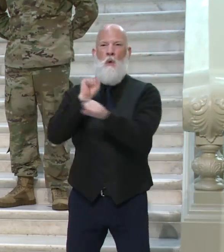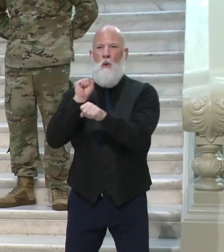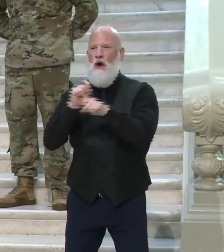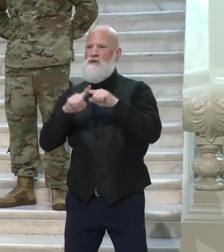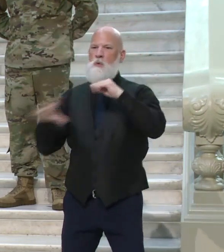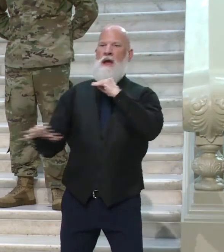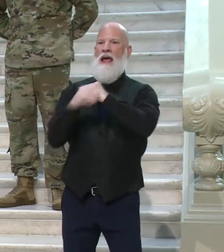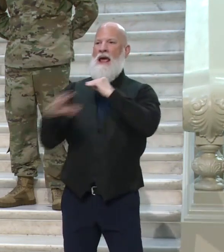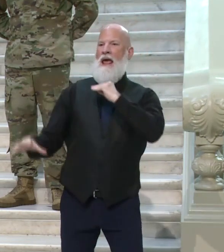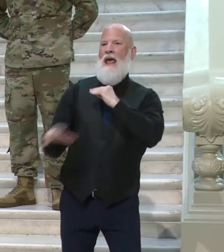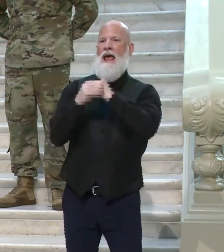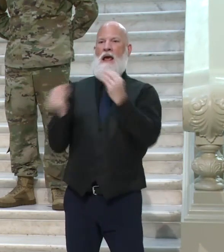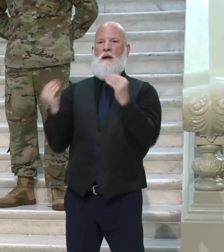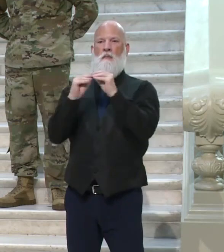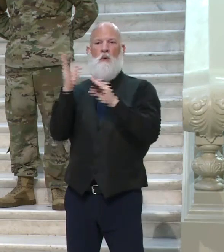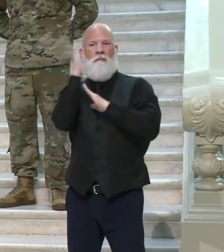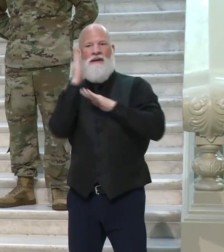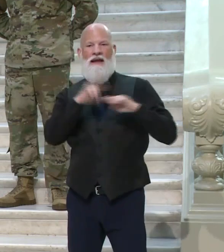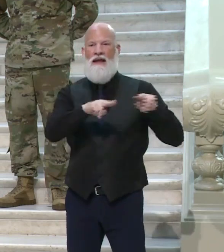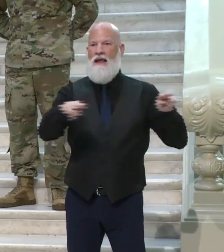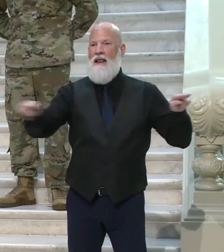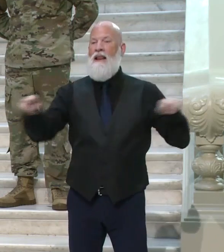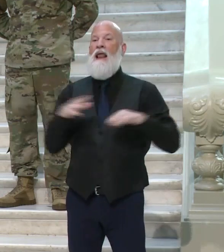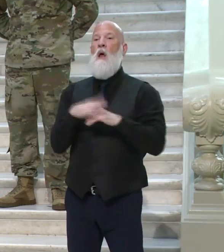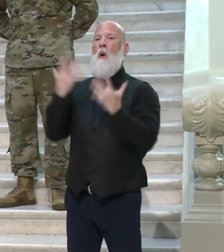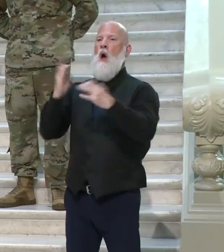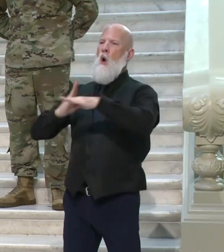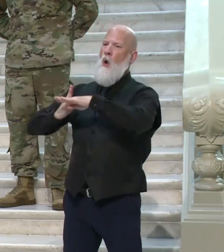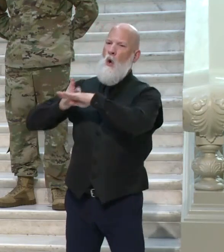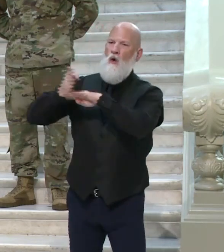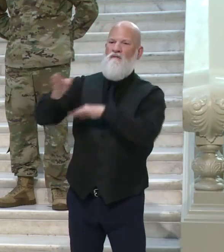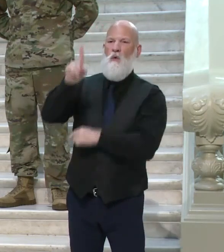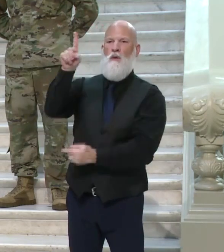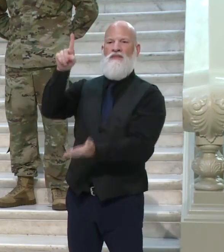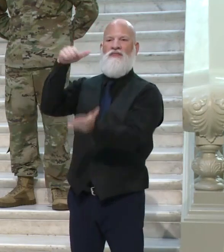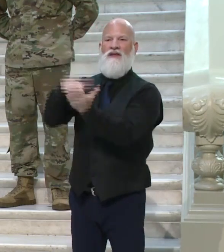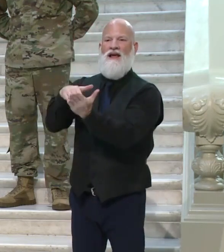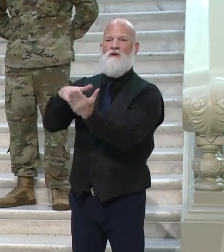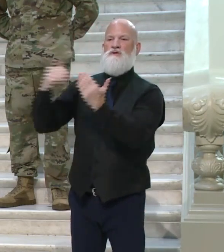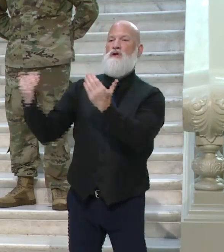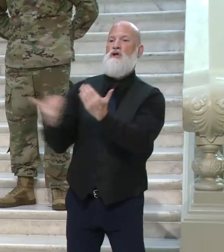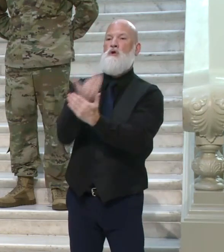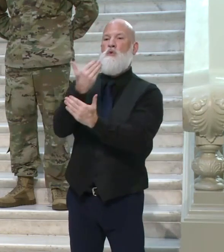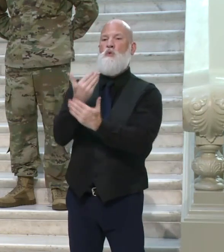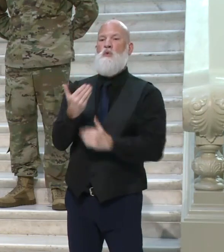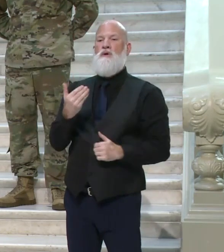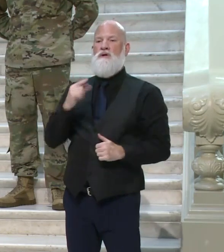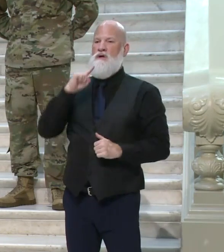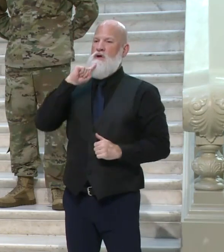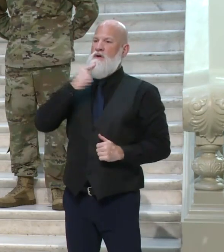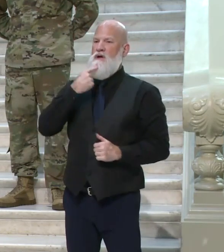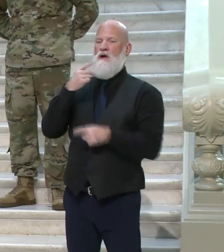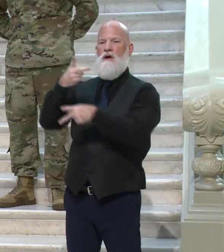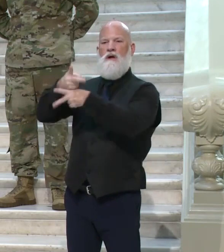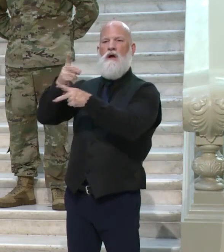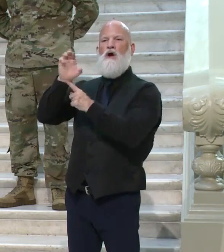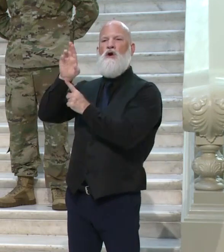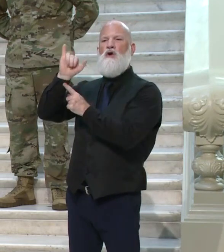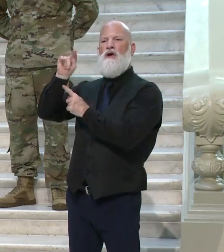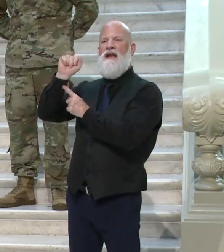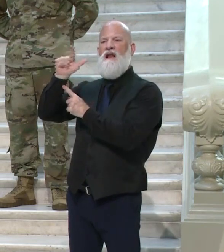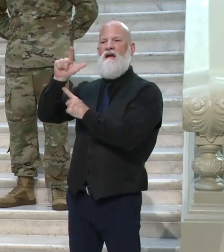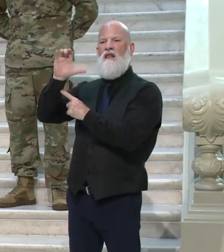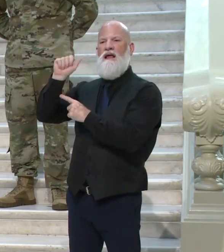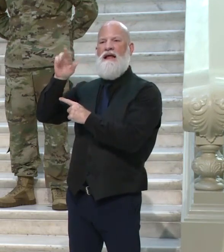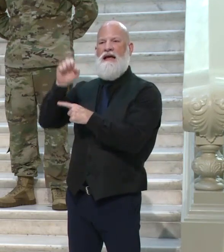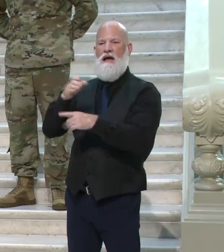1,023 critical care beds available for patients across our state. It is the highest number of critical care beds that we've